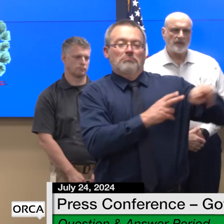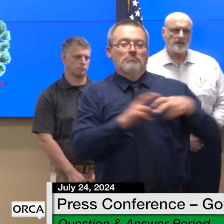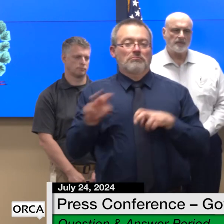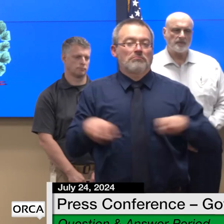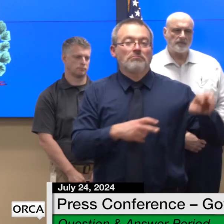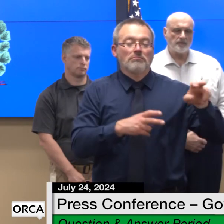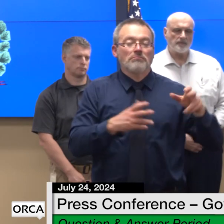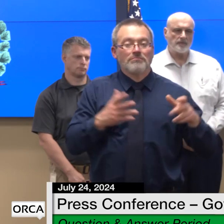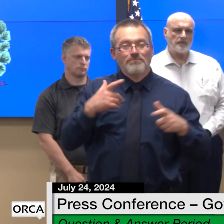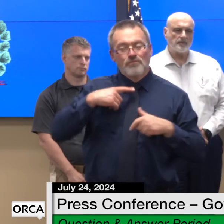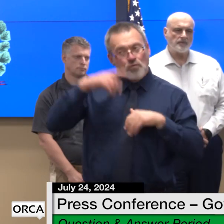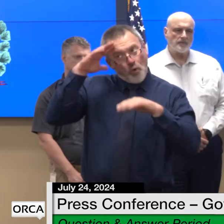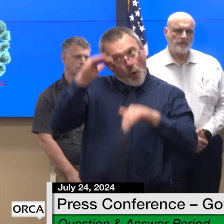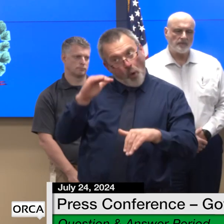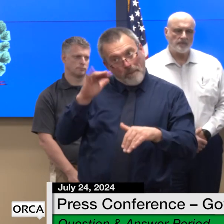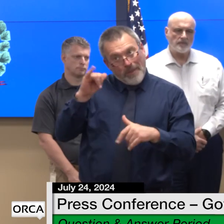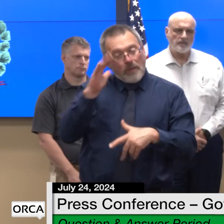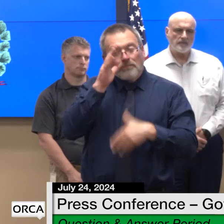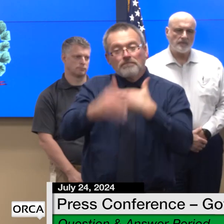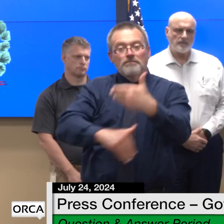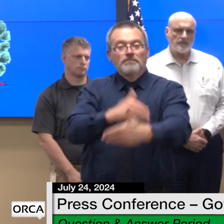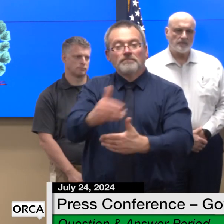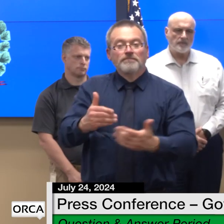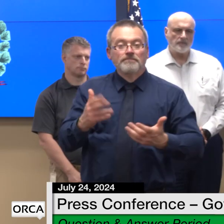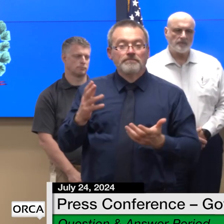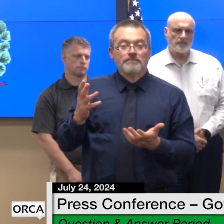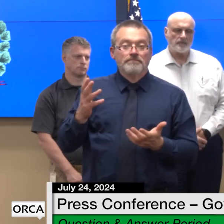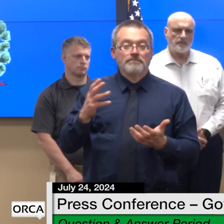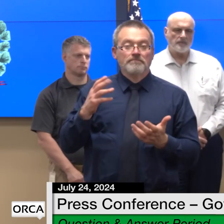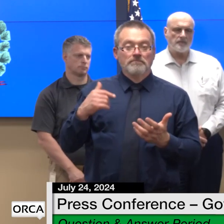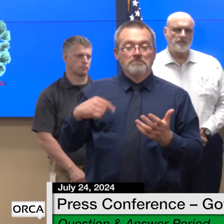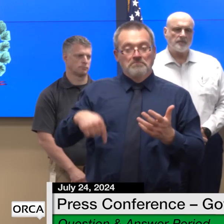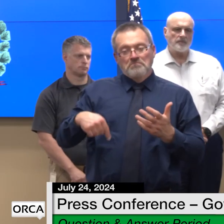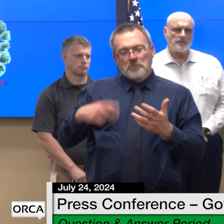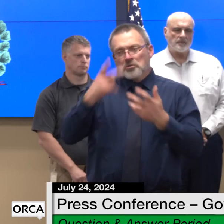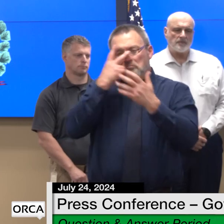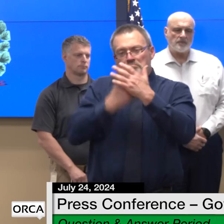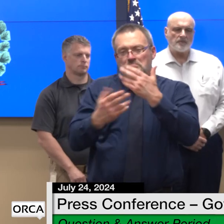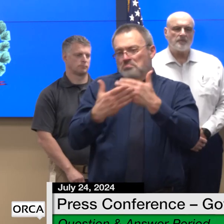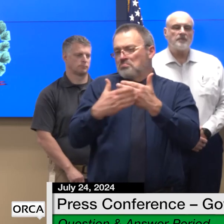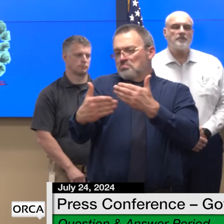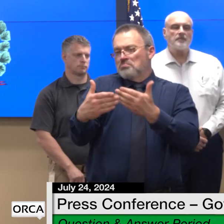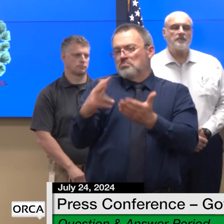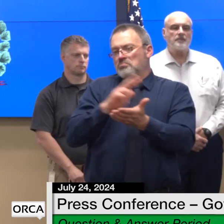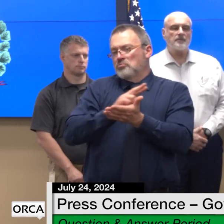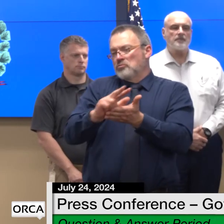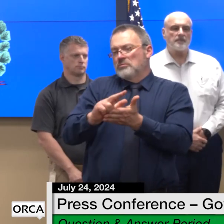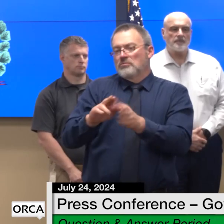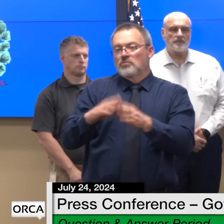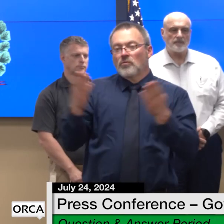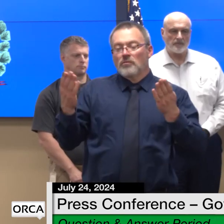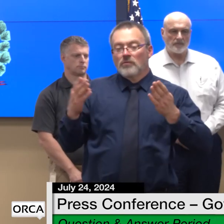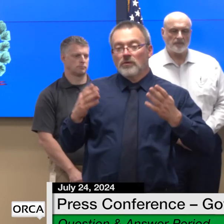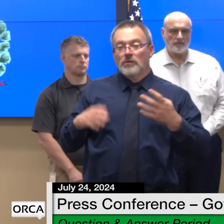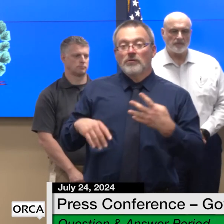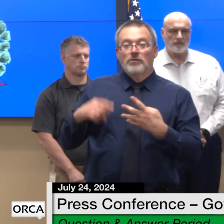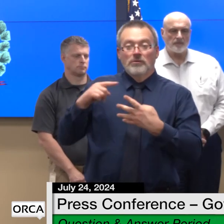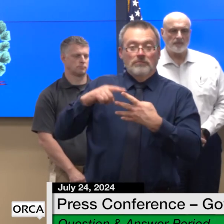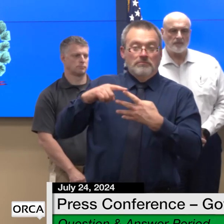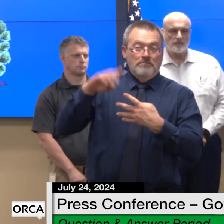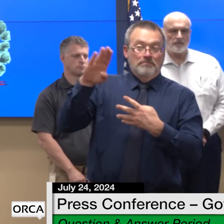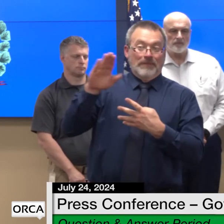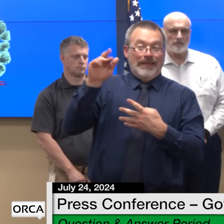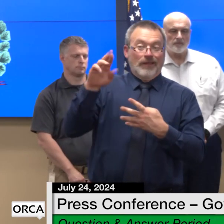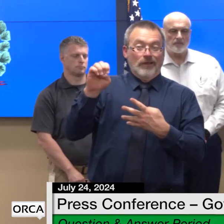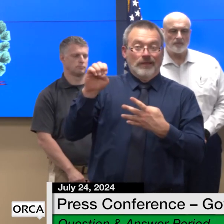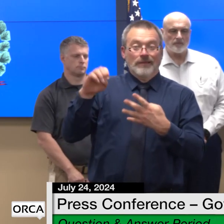for. So 3 weeks, and we have four communities that they will be active in, and that is Barry,